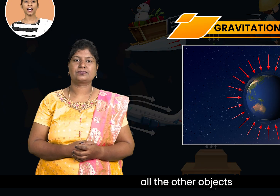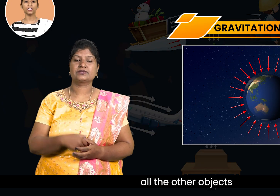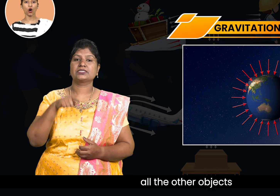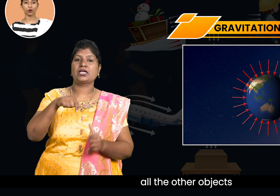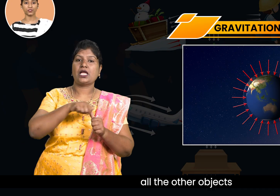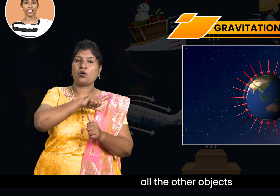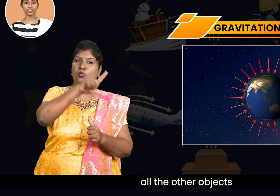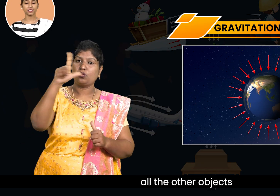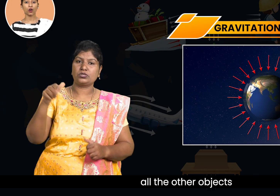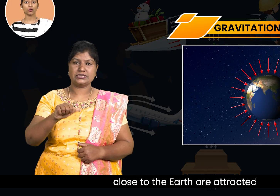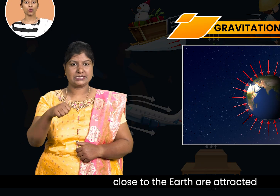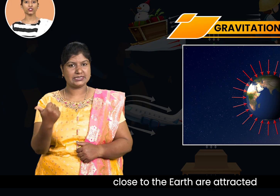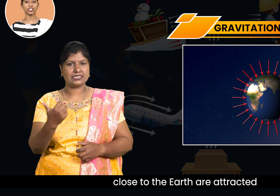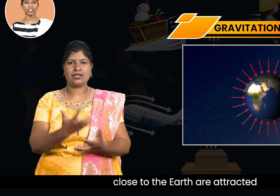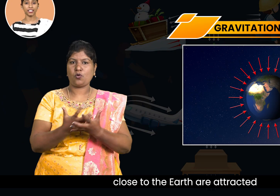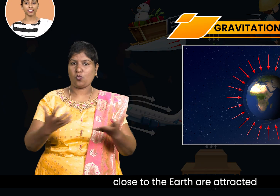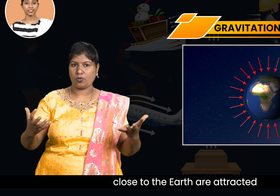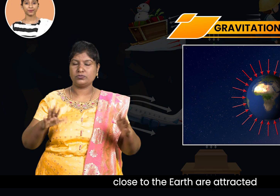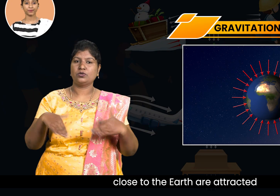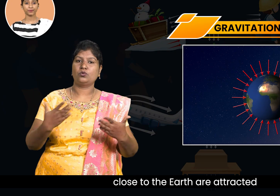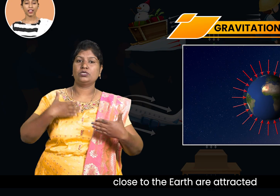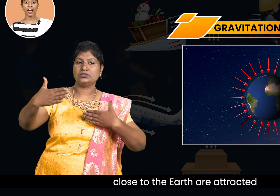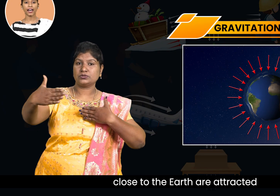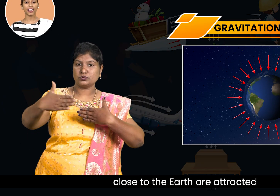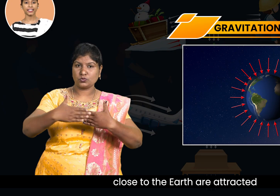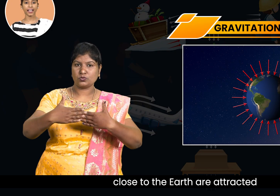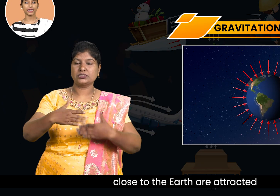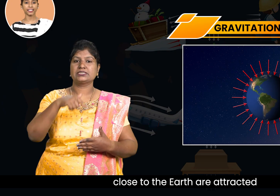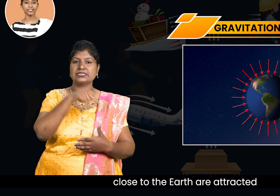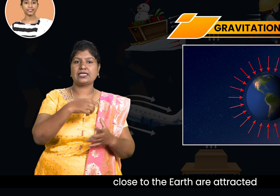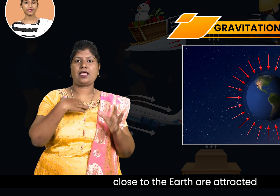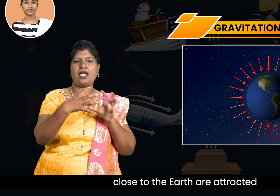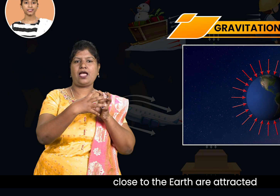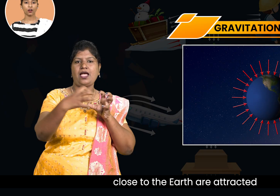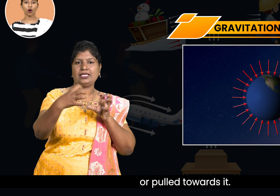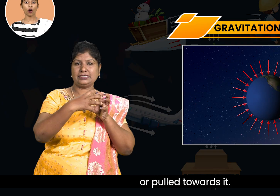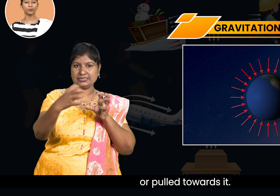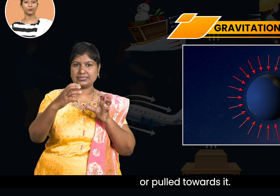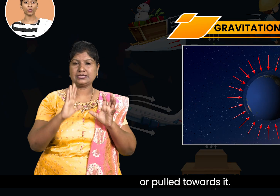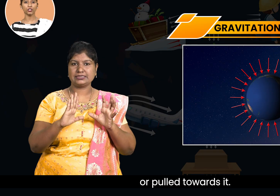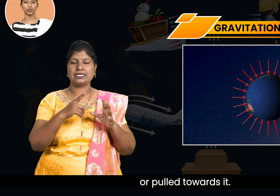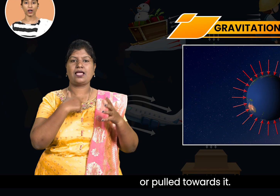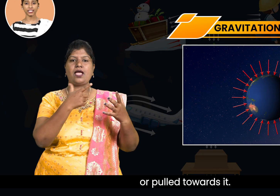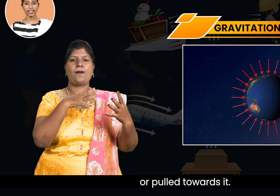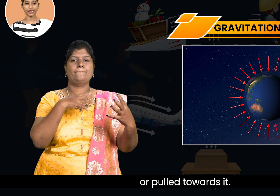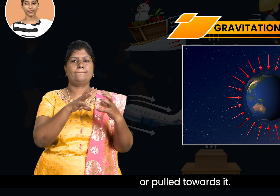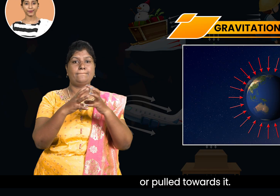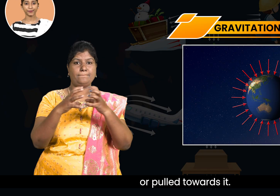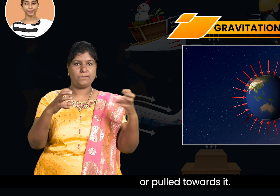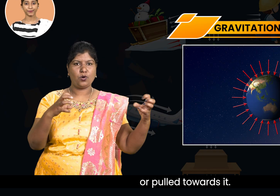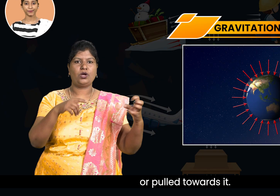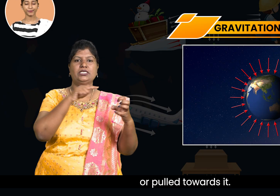all the other objects close to the earth are attracted or pulled towards